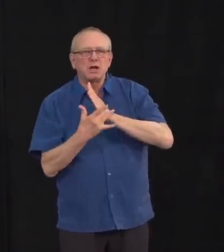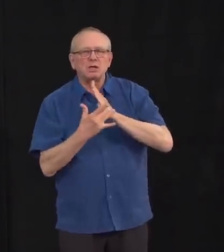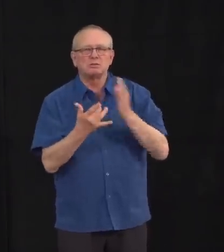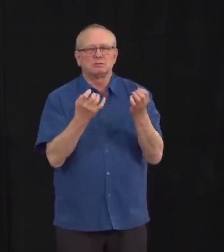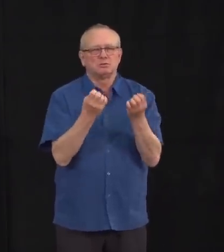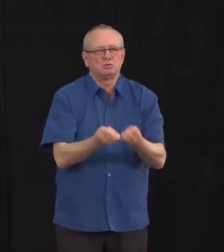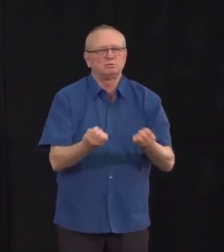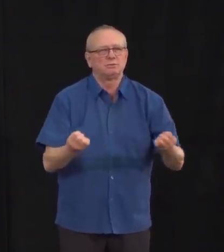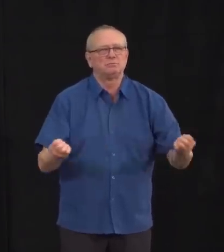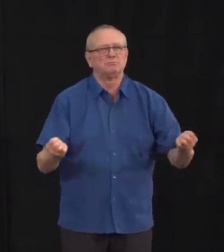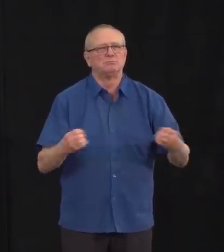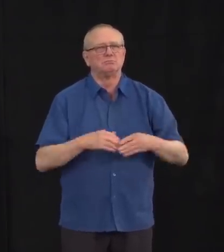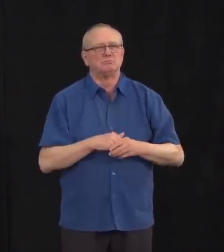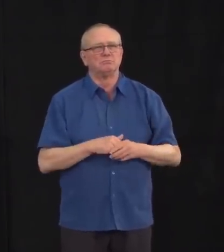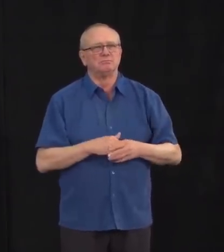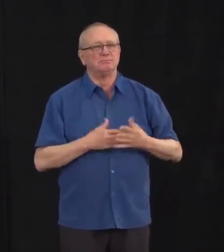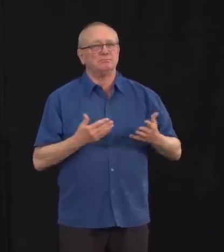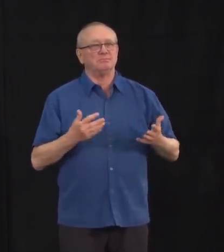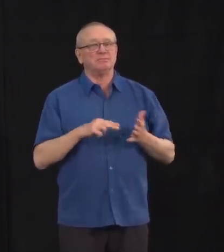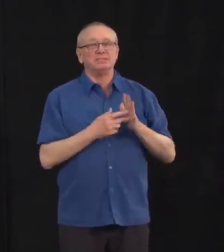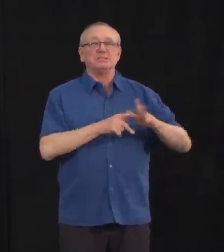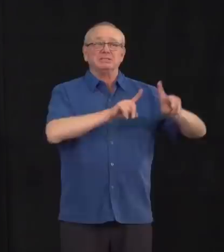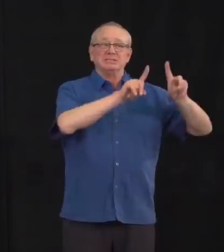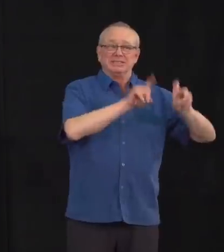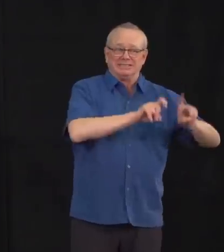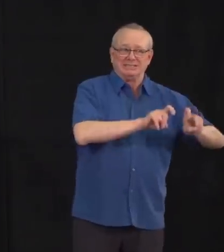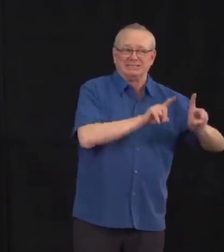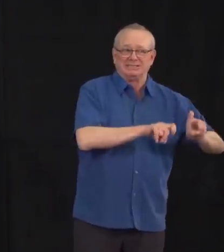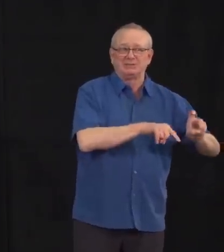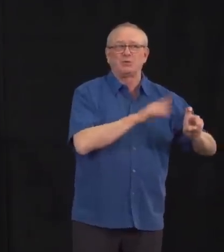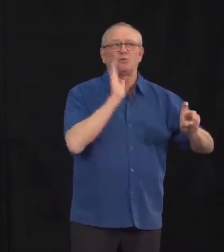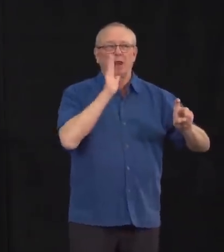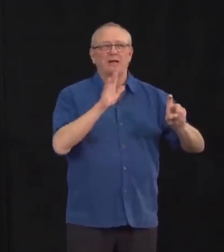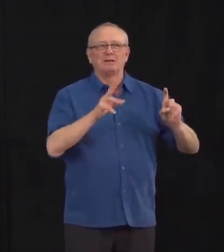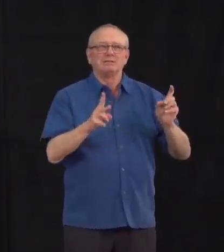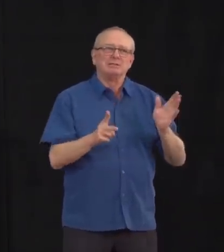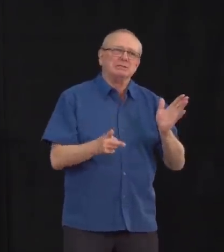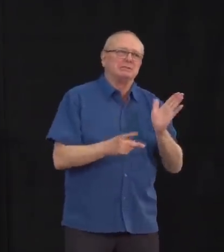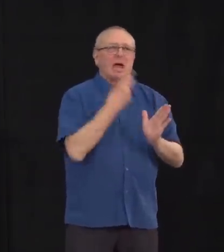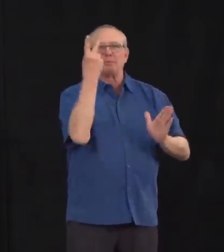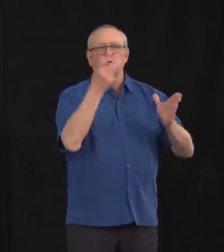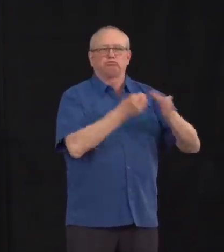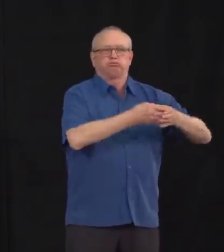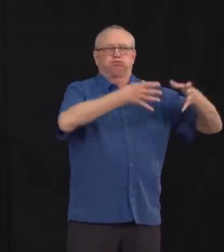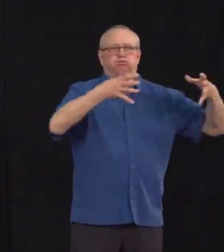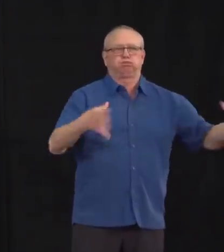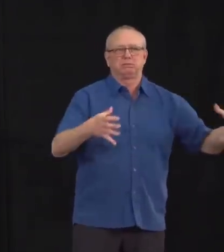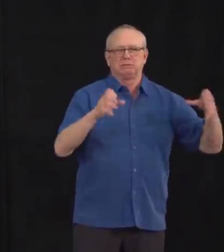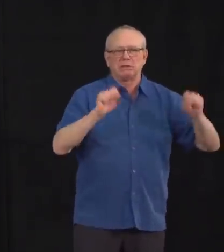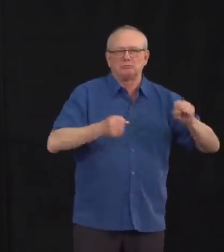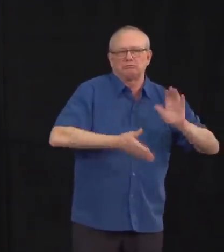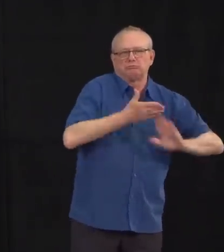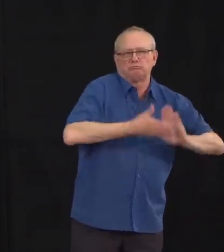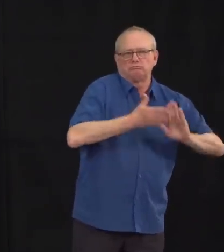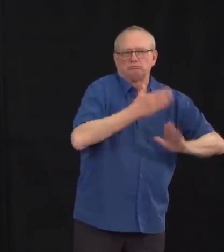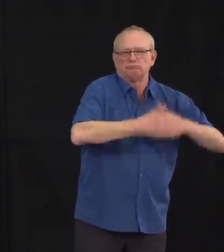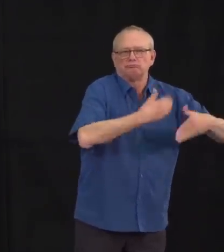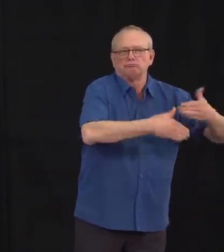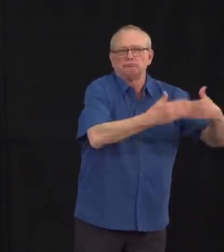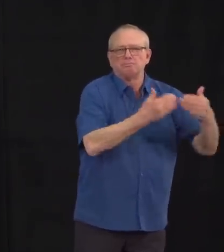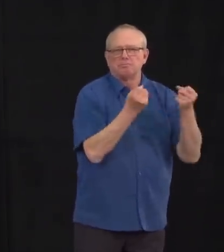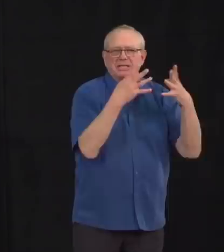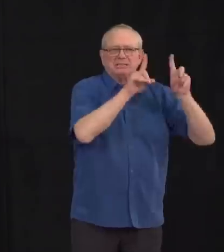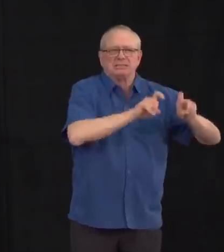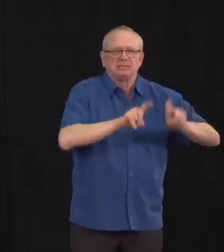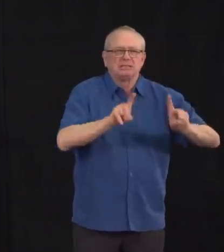for COVID-19. I want to thank the Calgary Health Trust and its donors for donating $1.7